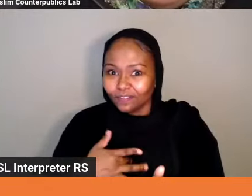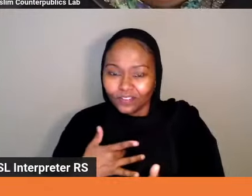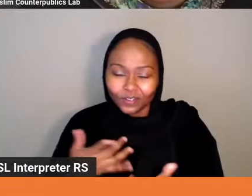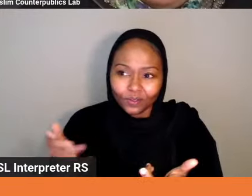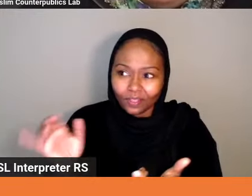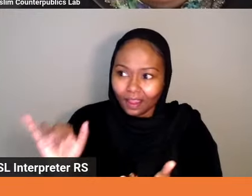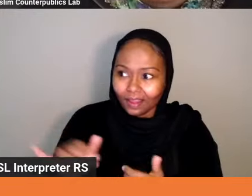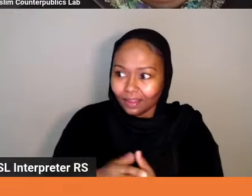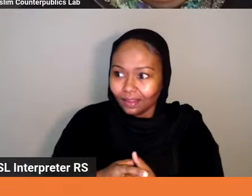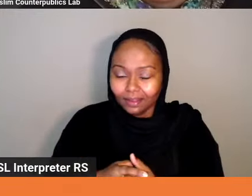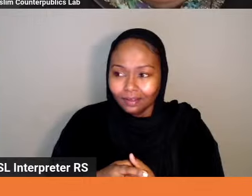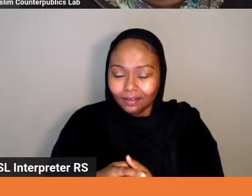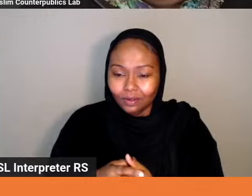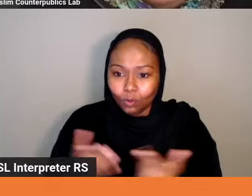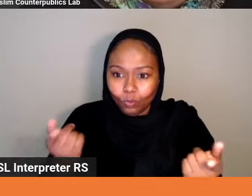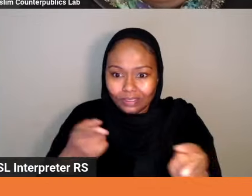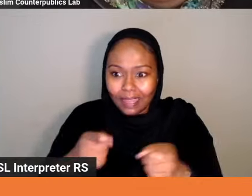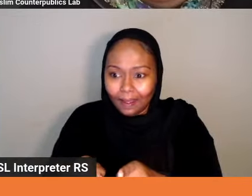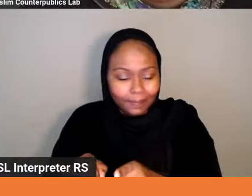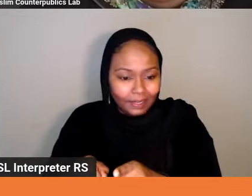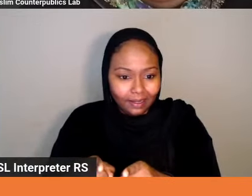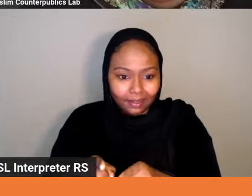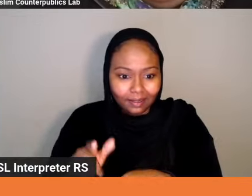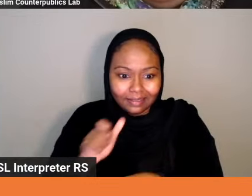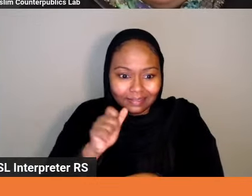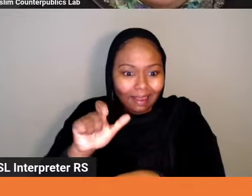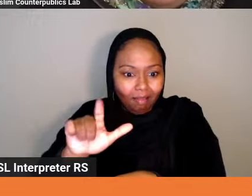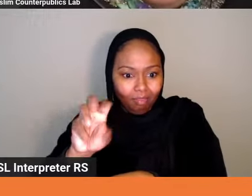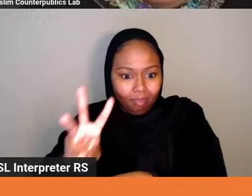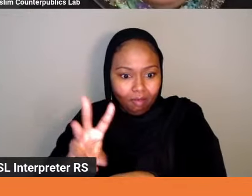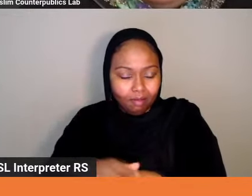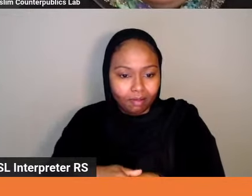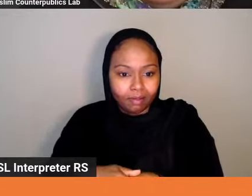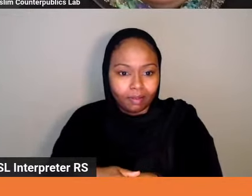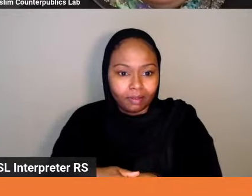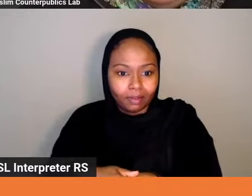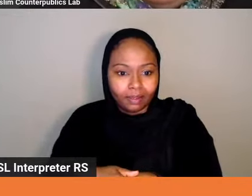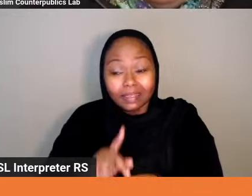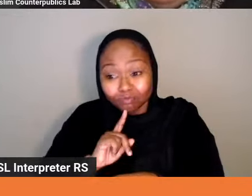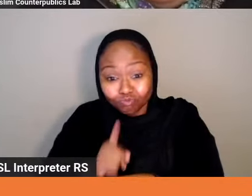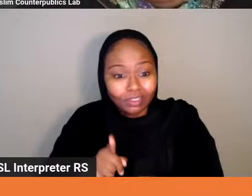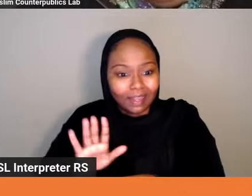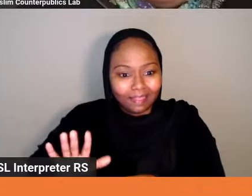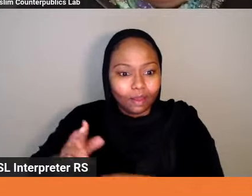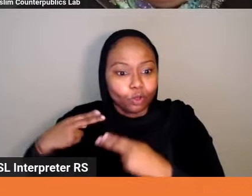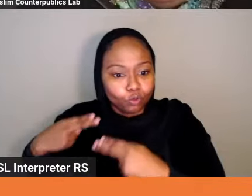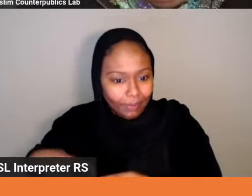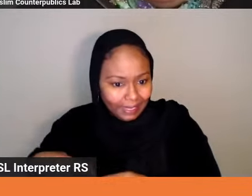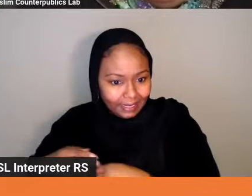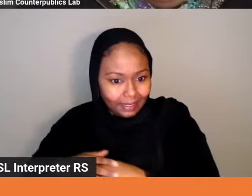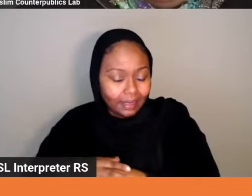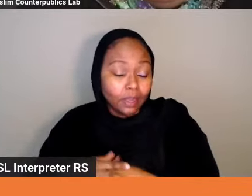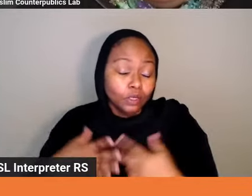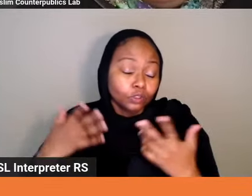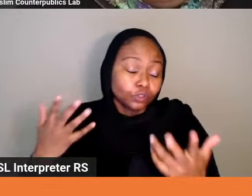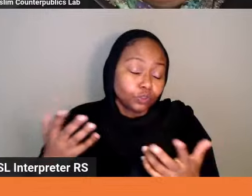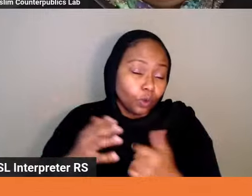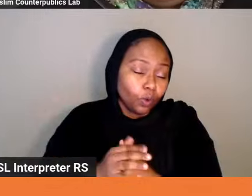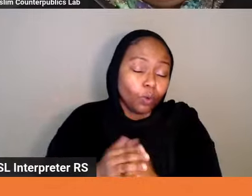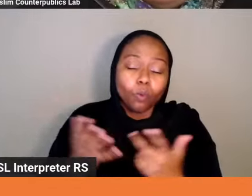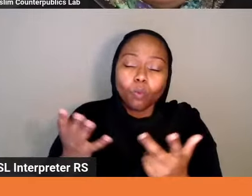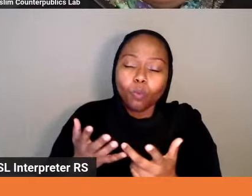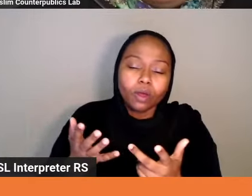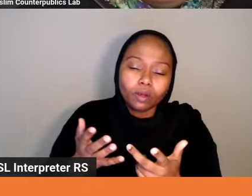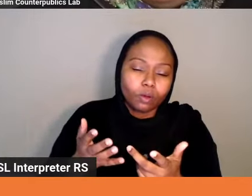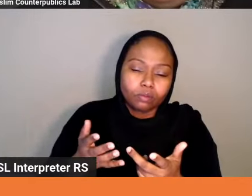is not the law, but instead their humanity. So what are the ways